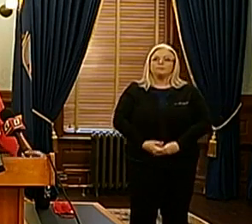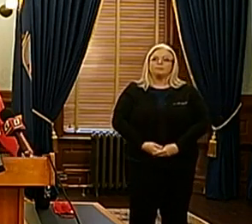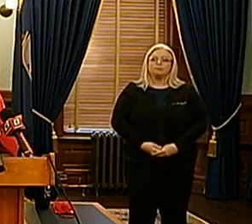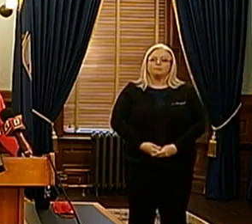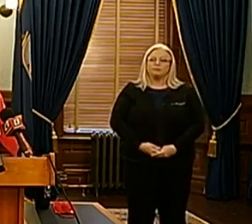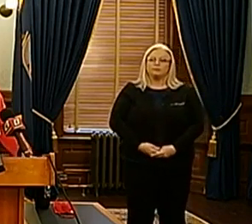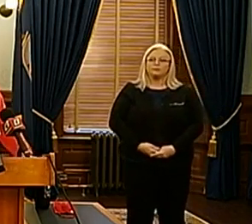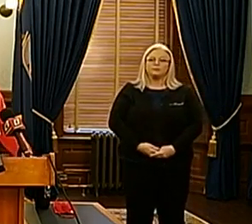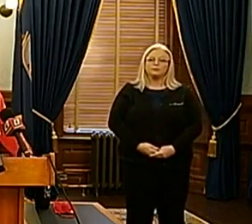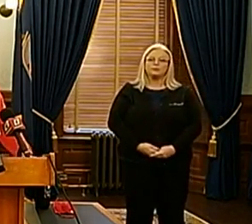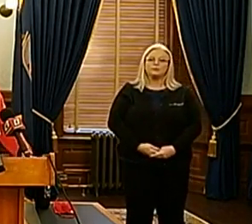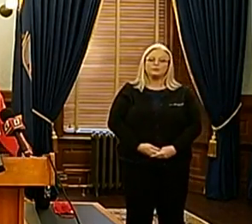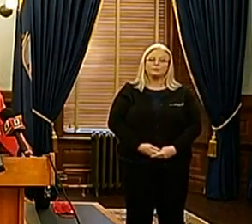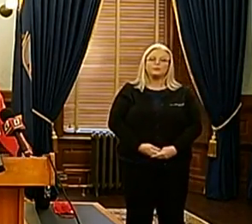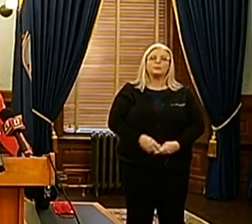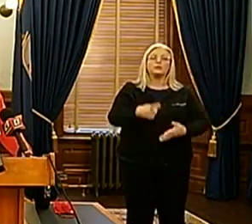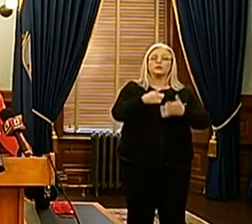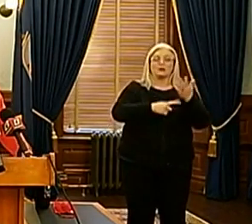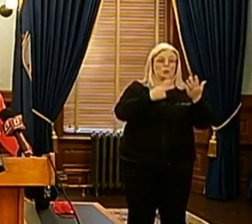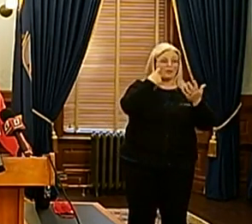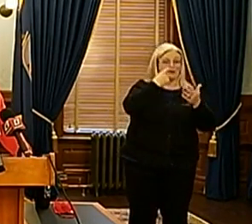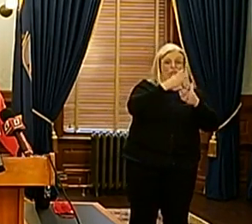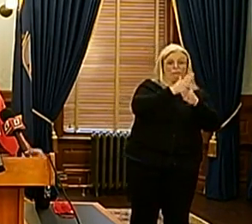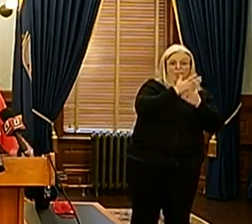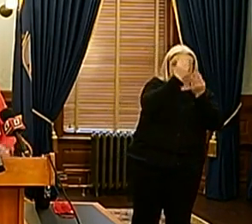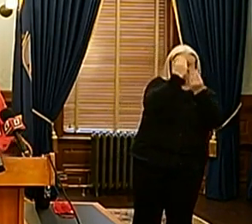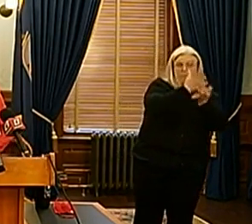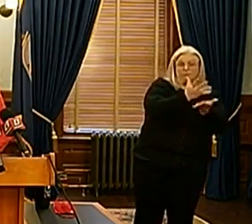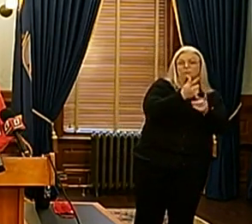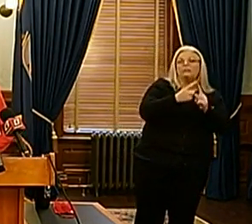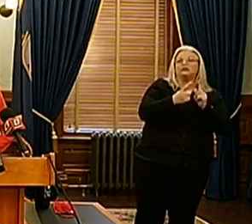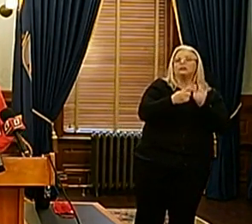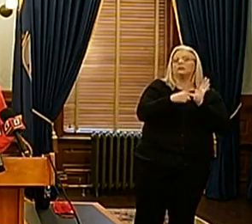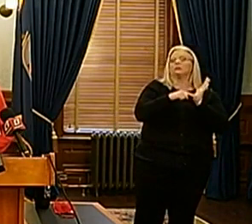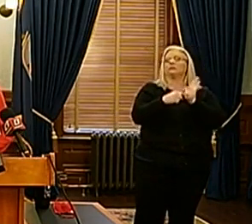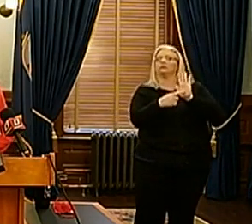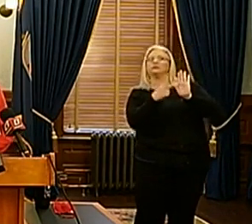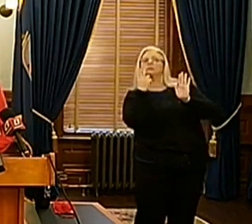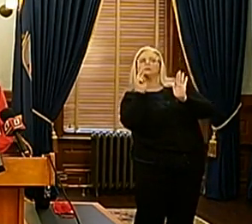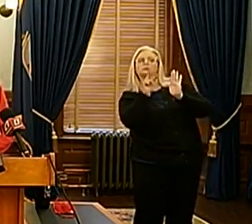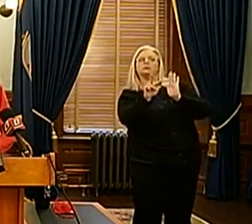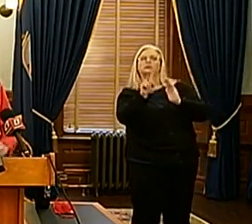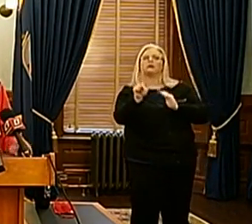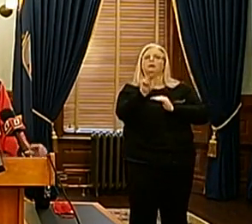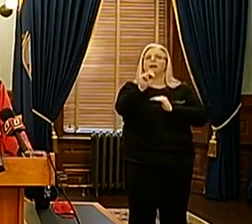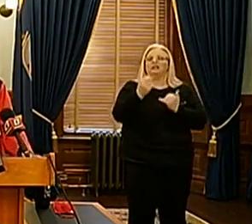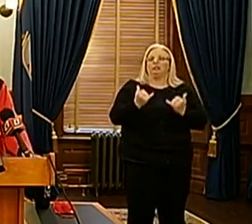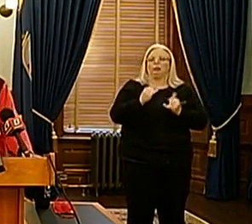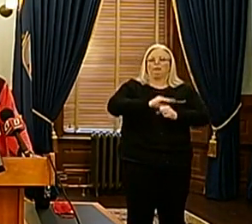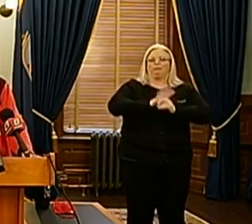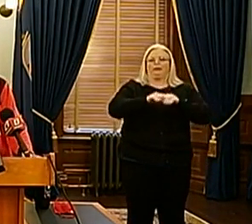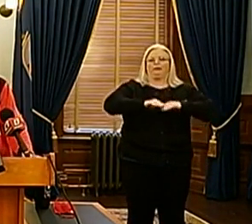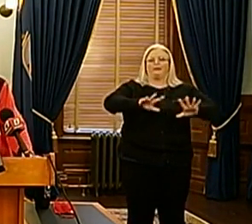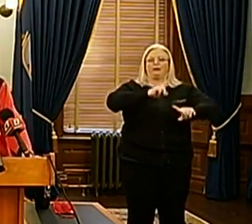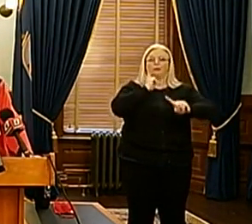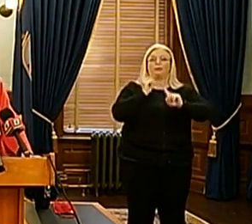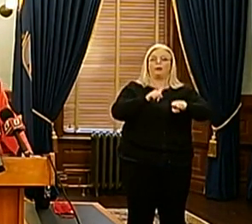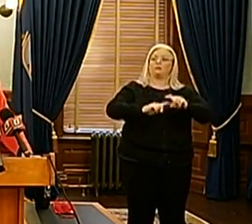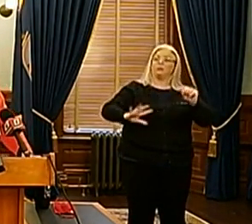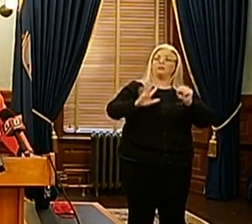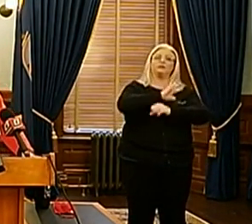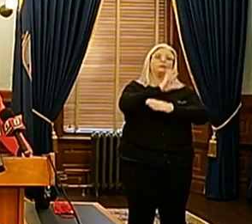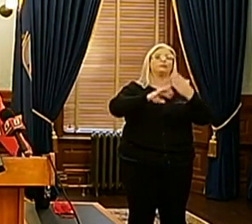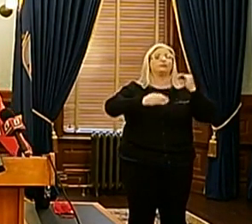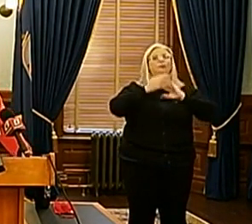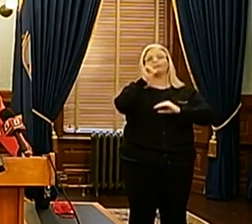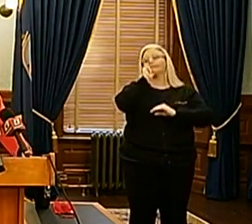Though case numbers I shared moments ago offer some insight into Kansas's current pandemic response, they do not tell the full story